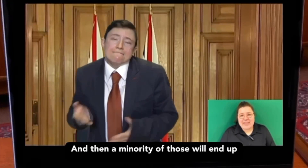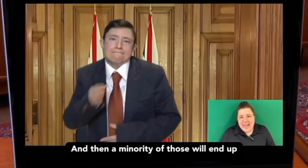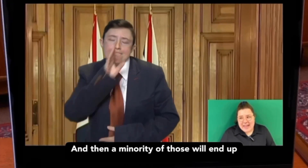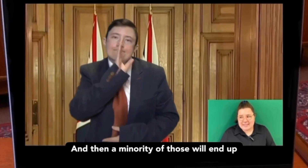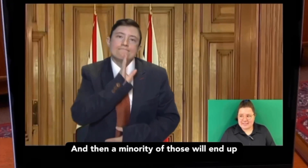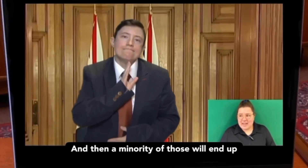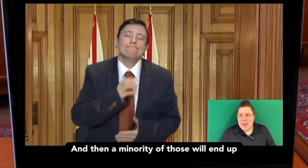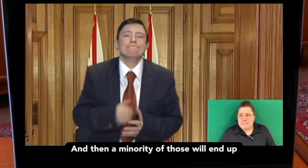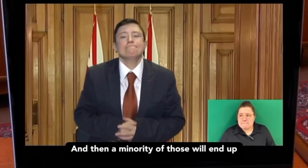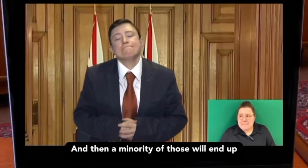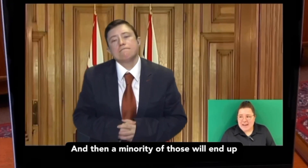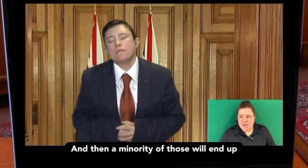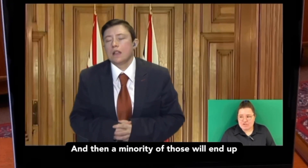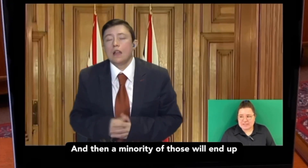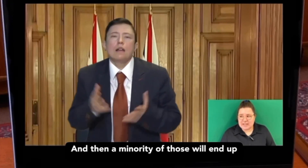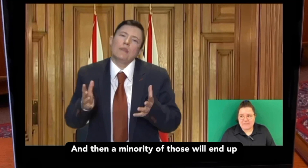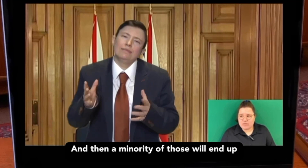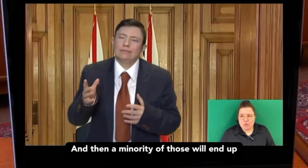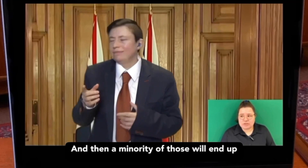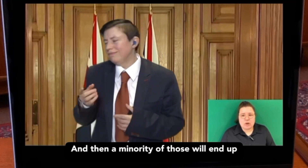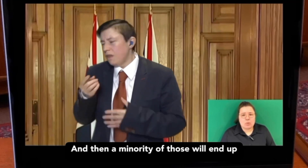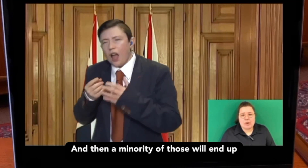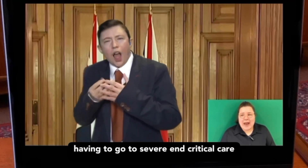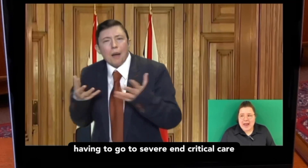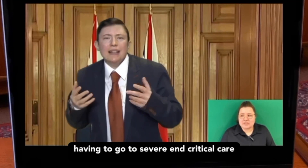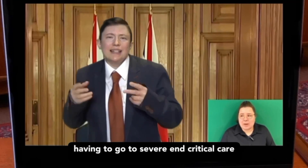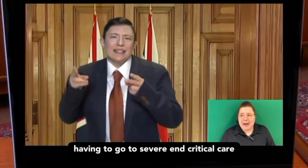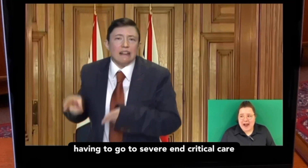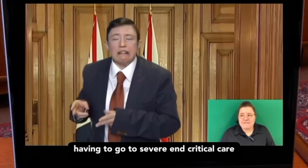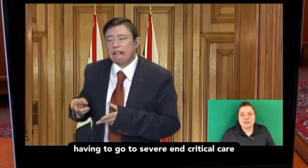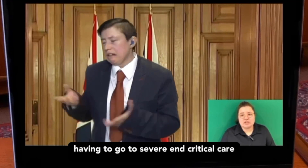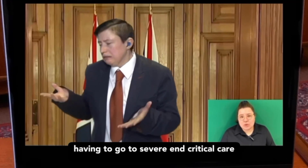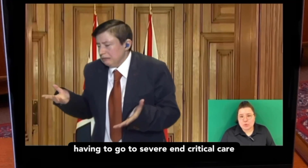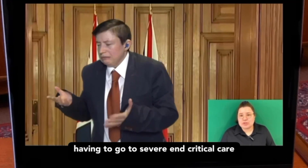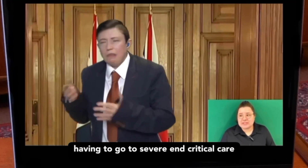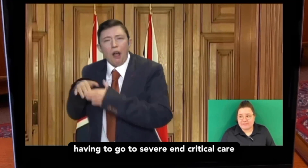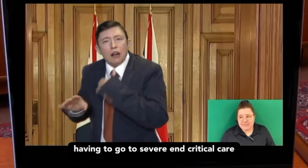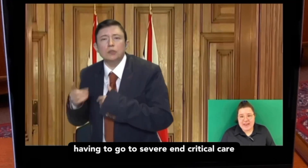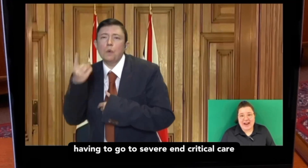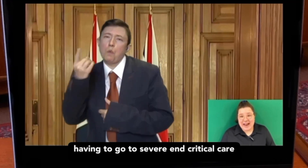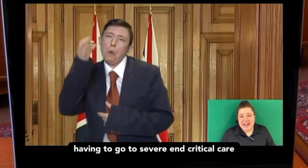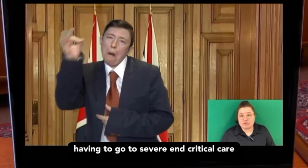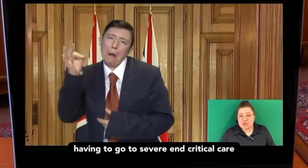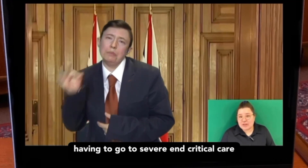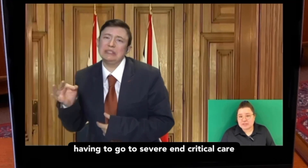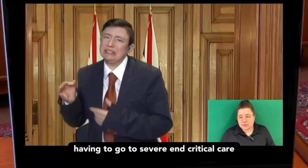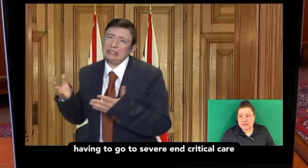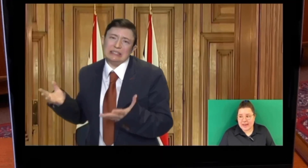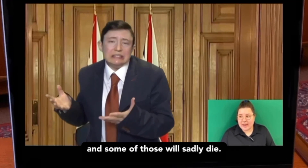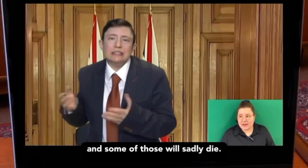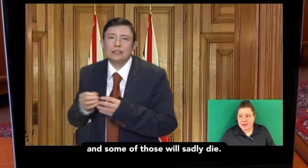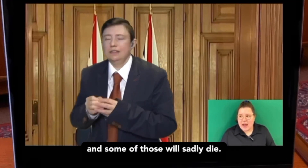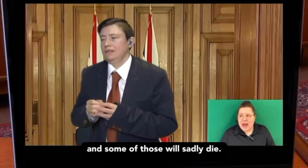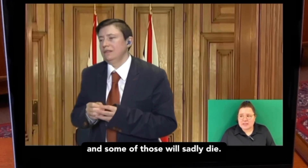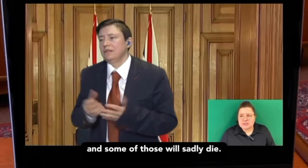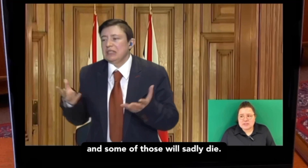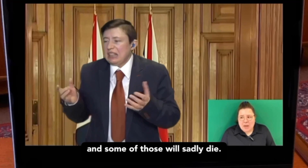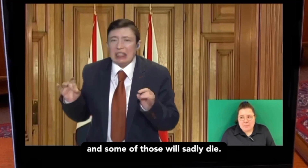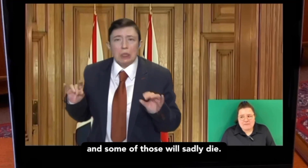Then a minority of those will end up having to go to severe and critical care, and some of those